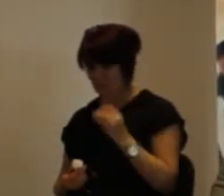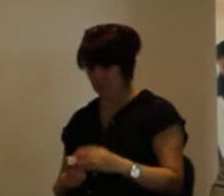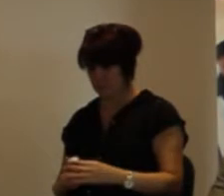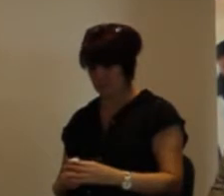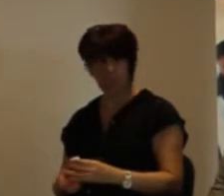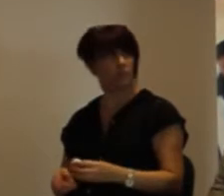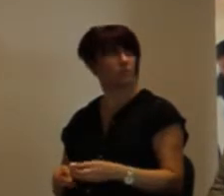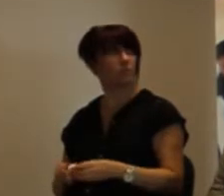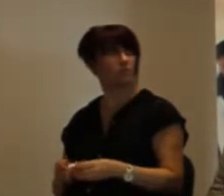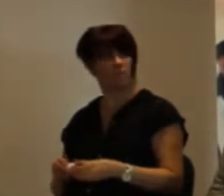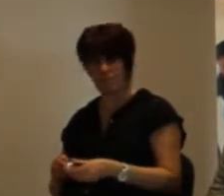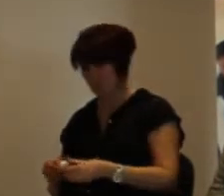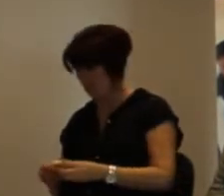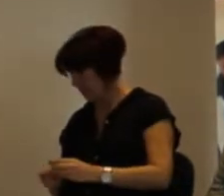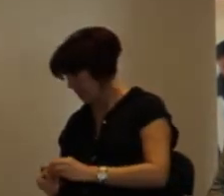Okay, in caution,